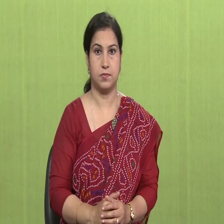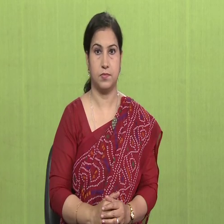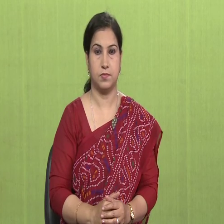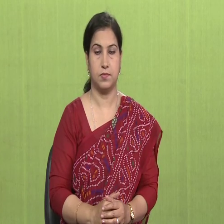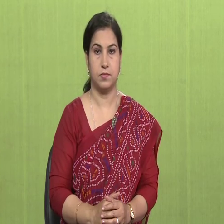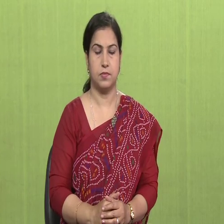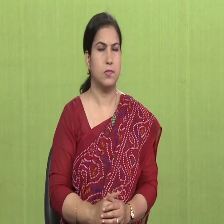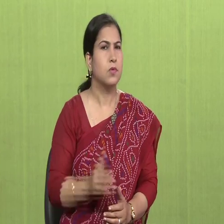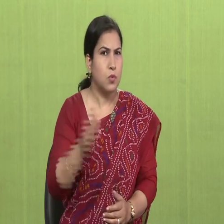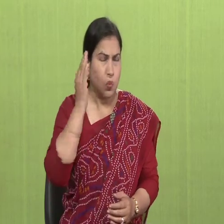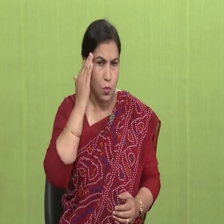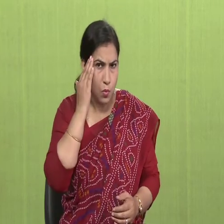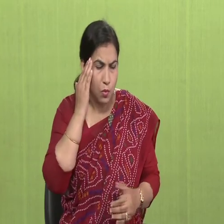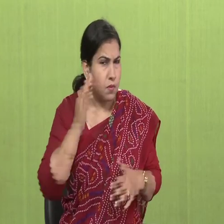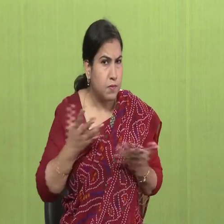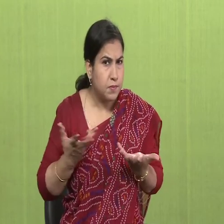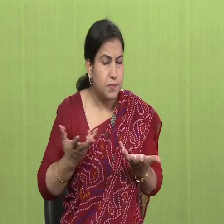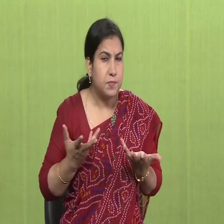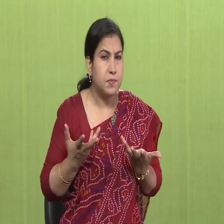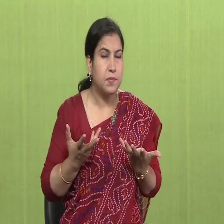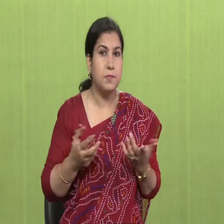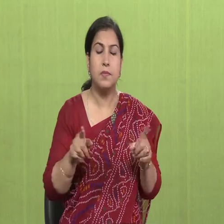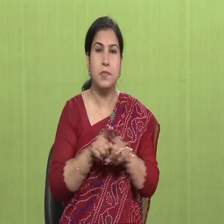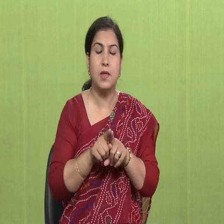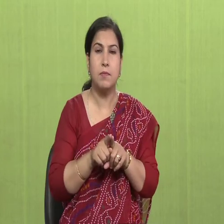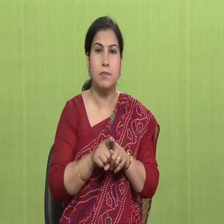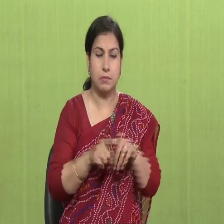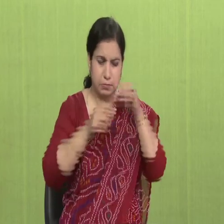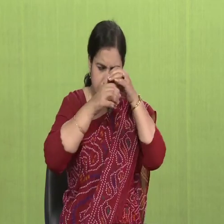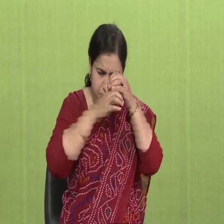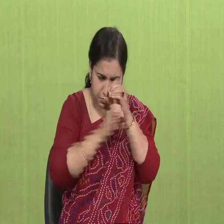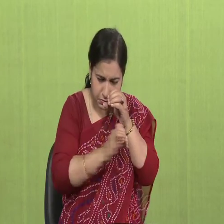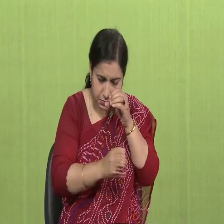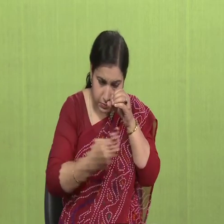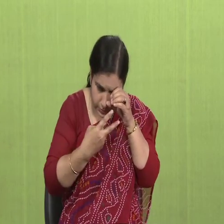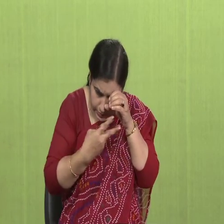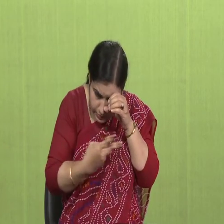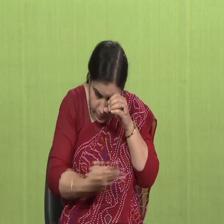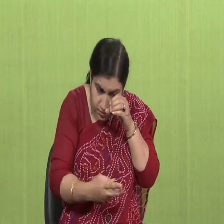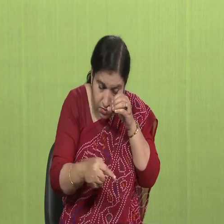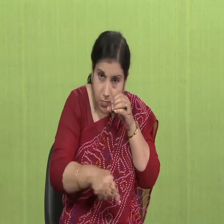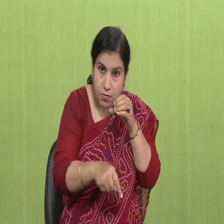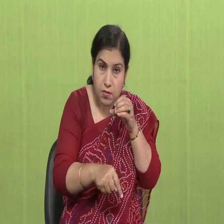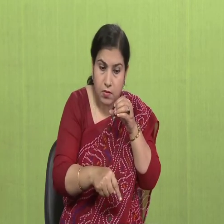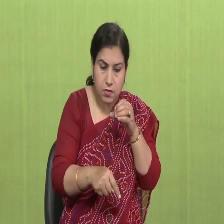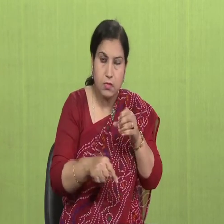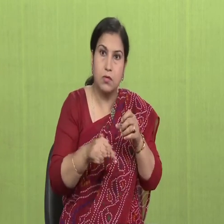Do you know that the invisible microorganisms constitute a large component